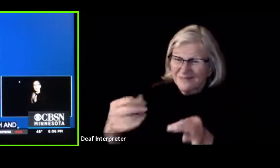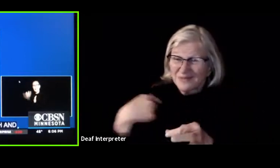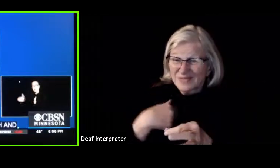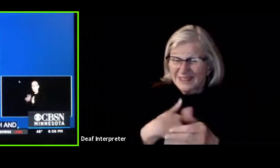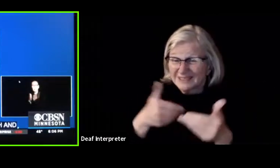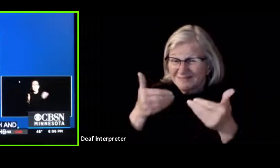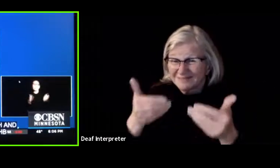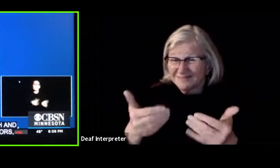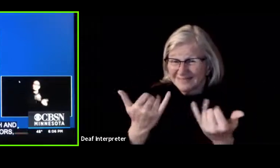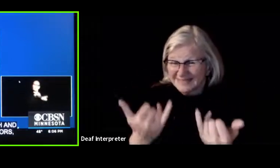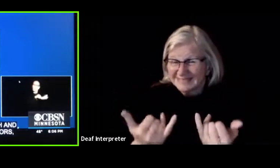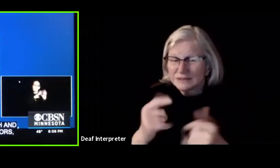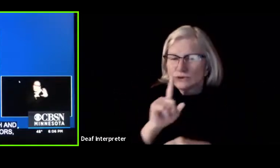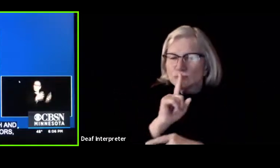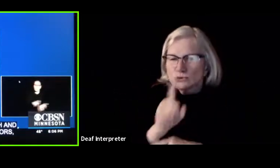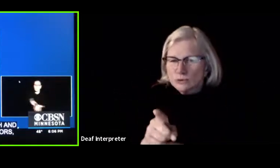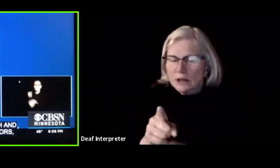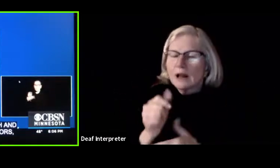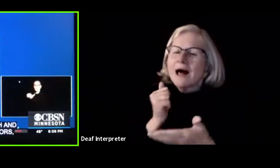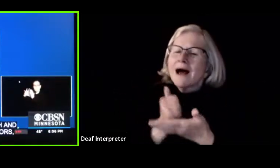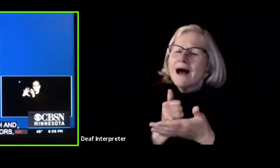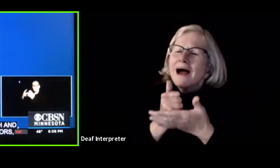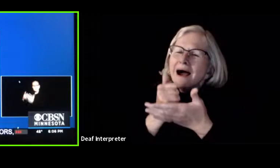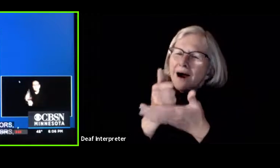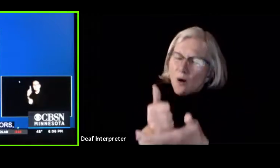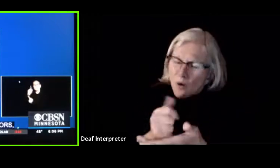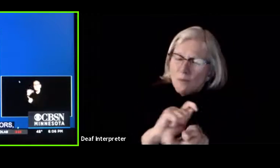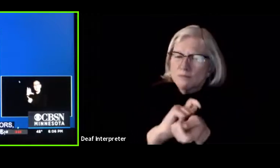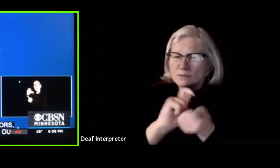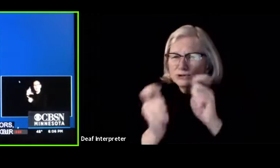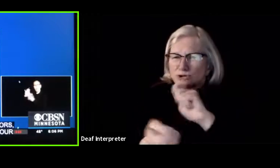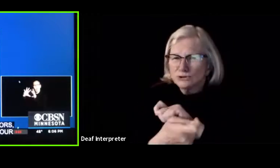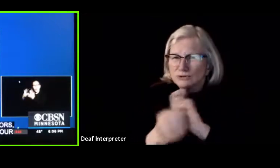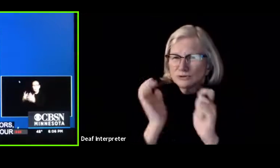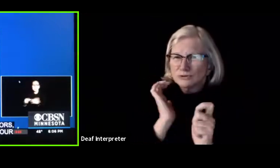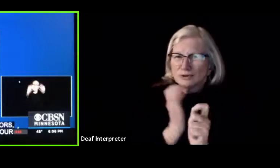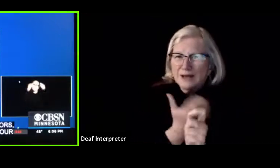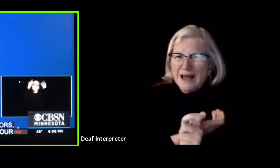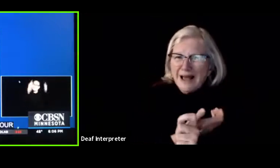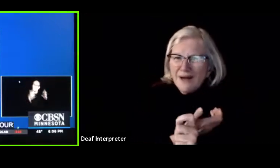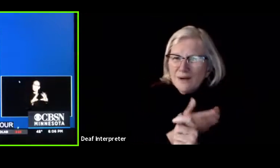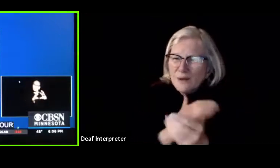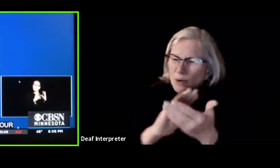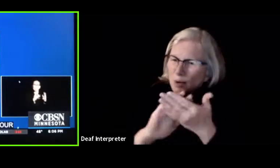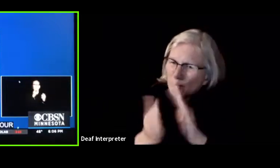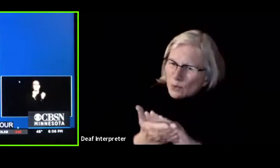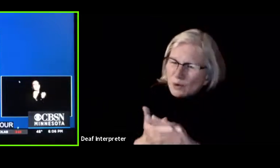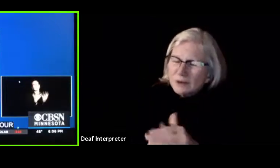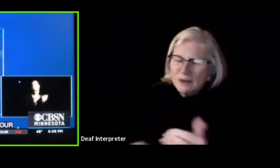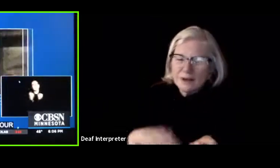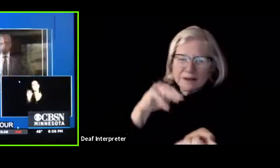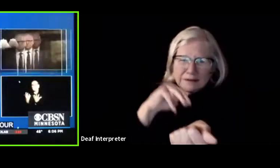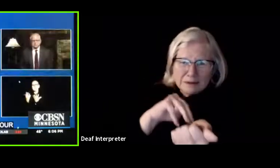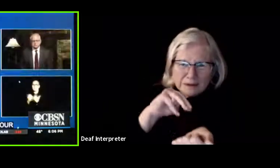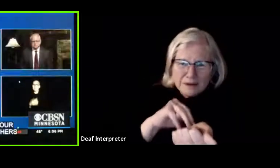daycare providers, of our teachers, and so many of our neighbors. We're at a dangerous point in this